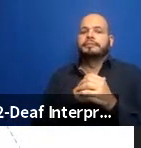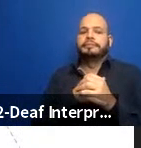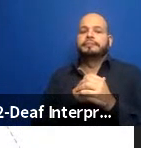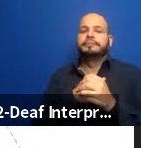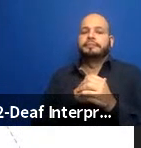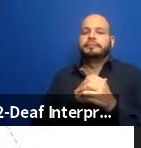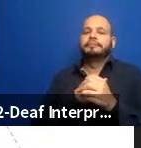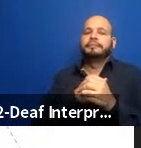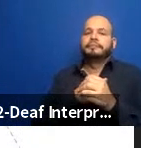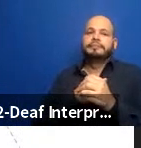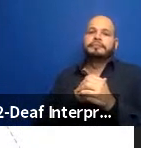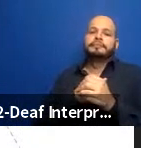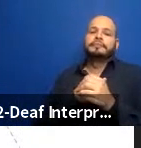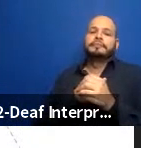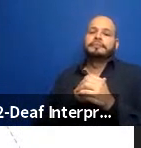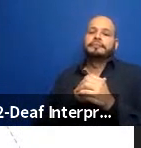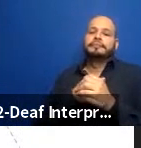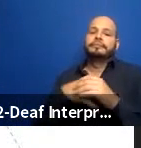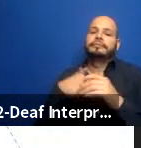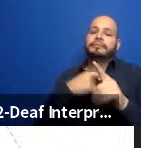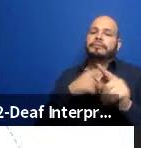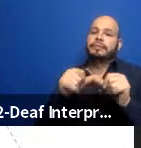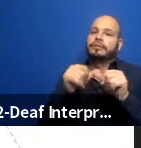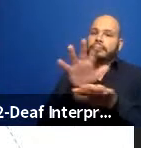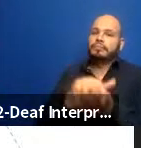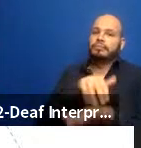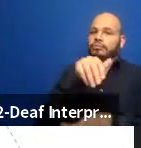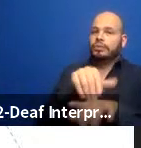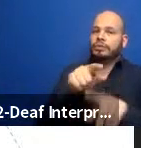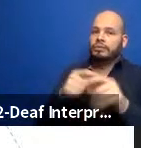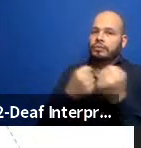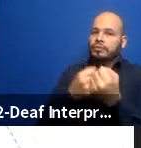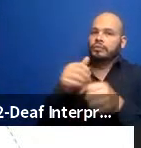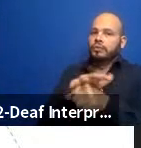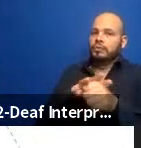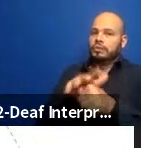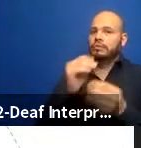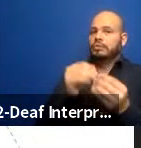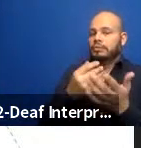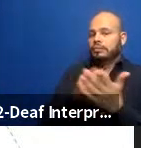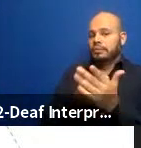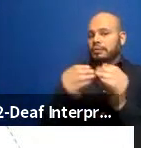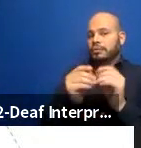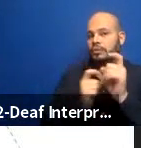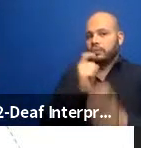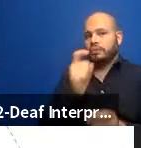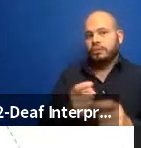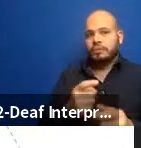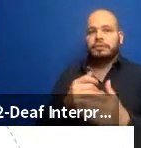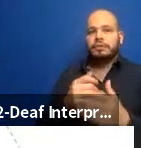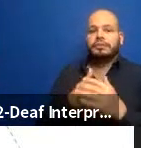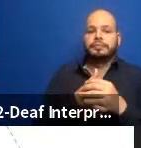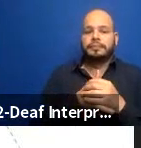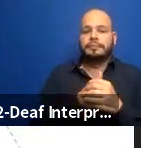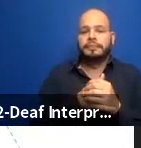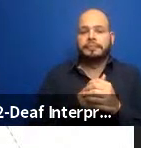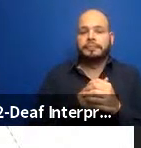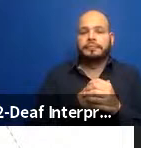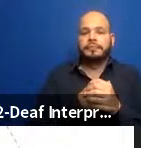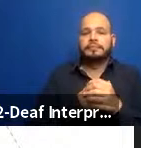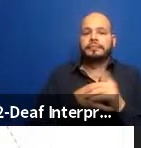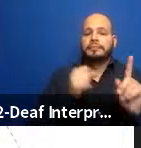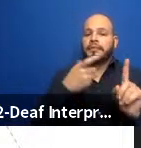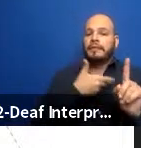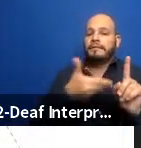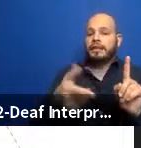donation, or we can invite you to give to the Sangorite Land Trust to support their work on returning indigenous lands